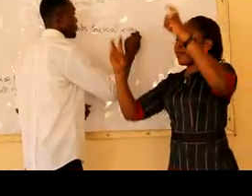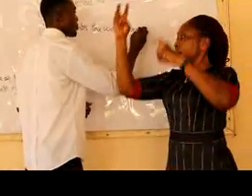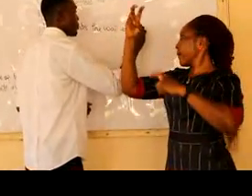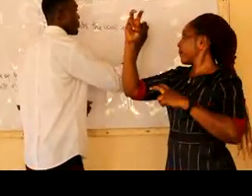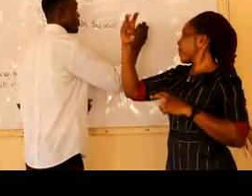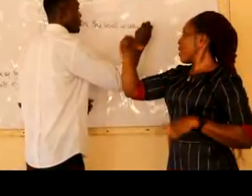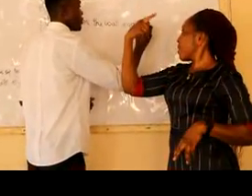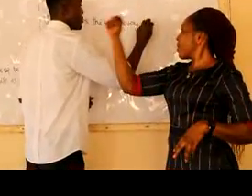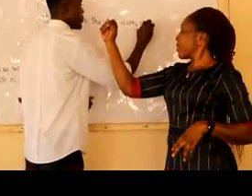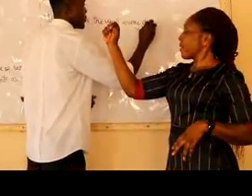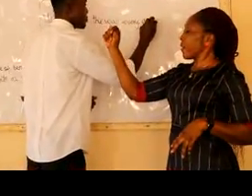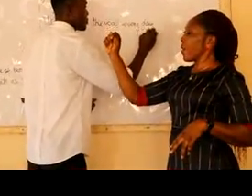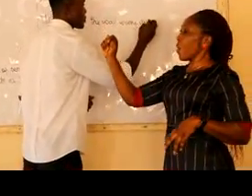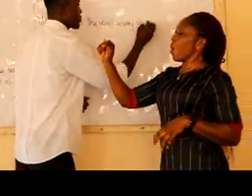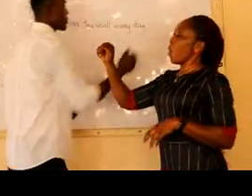Sorry.